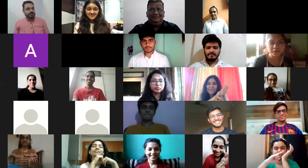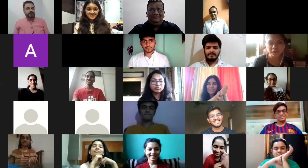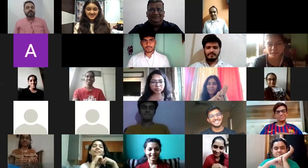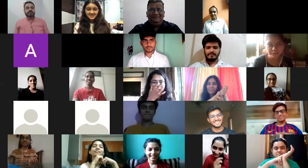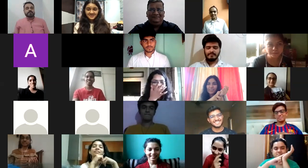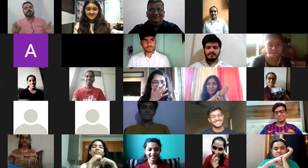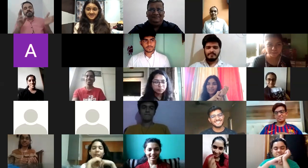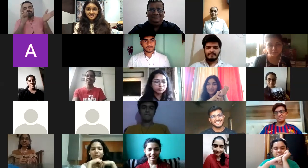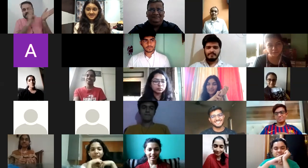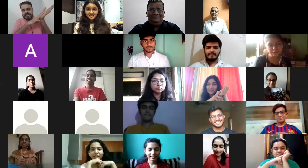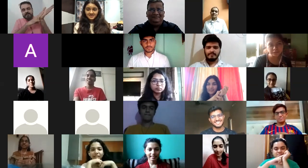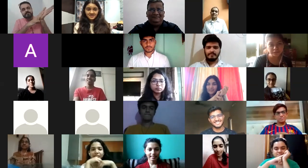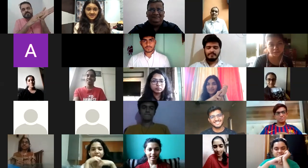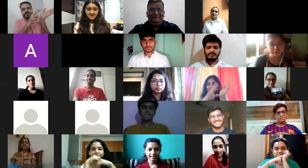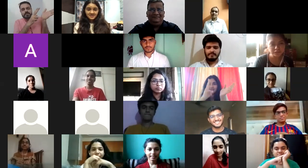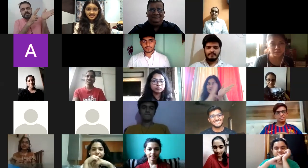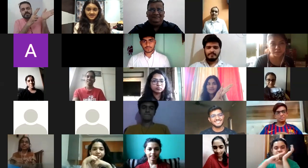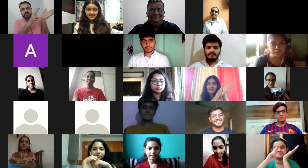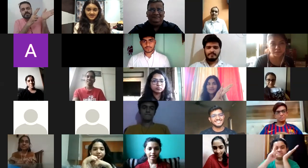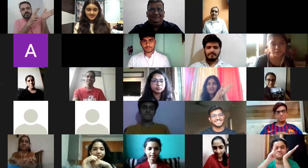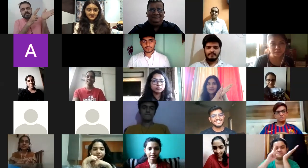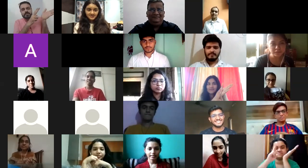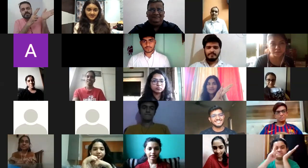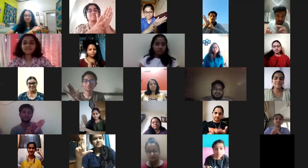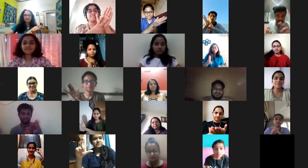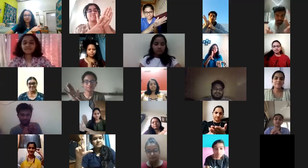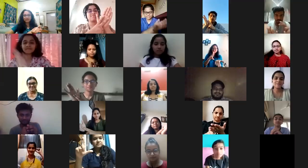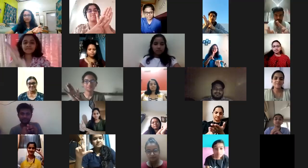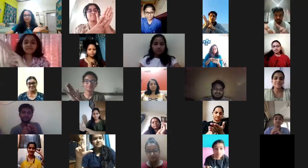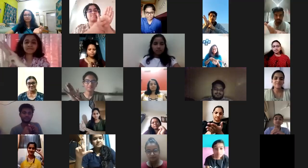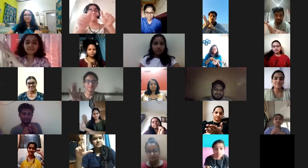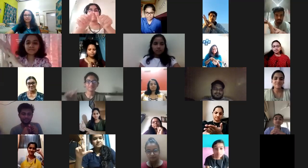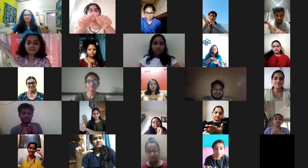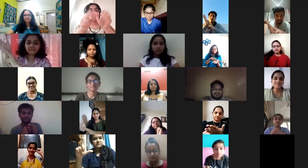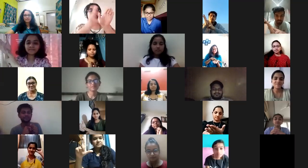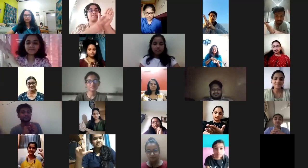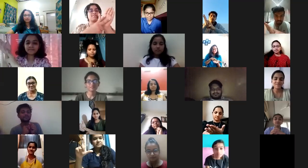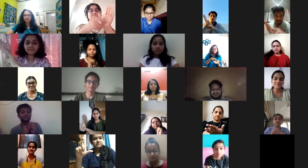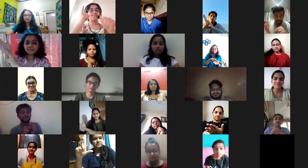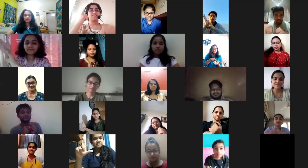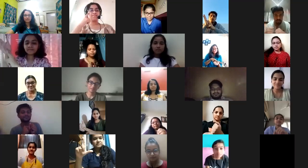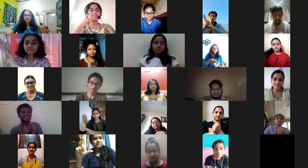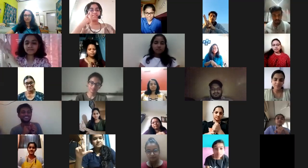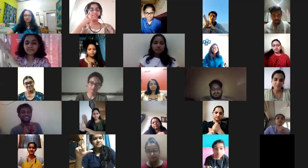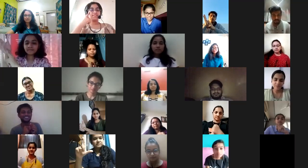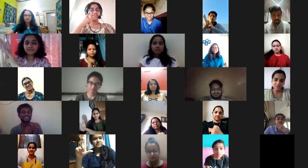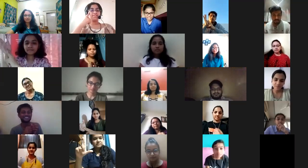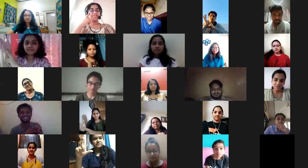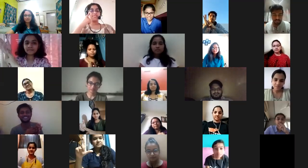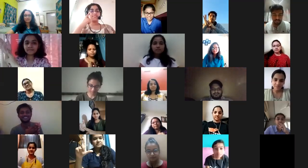well. Okay, if this is M, this is going to be N. And the most difficult letter in alphabets, the Indian Sign